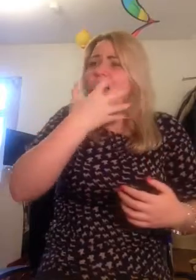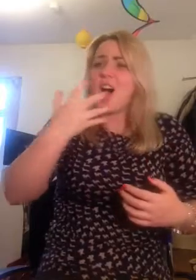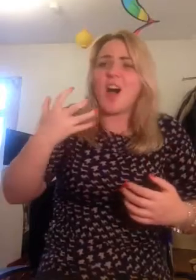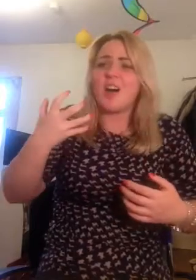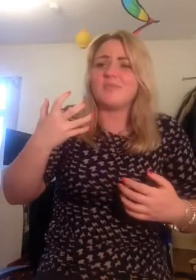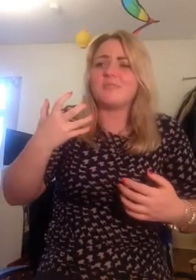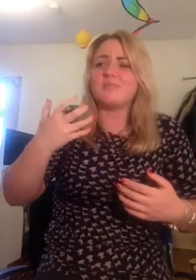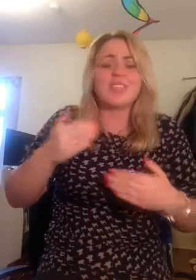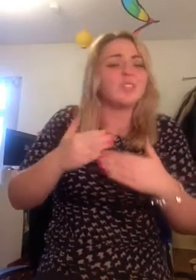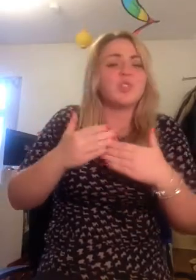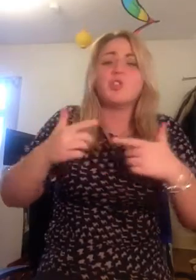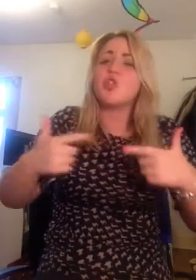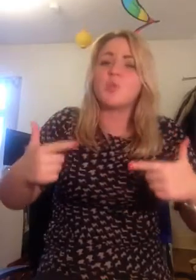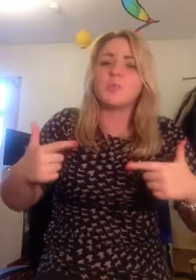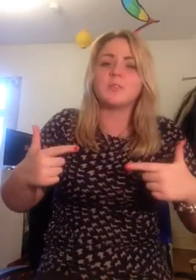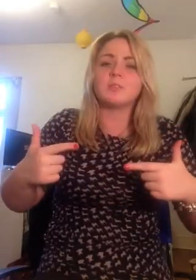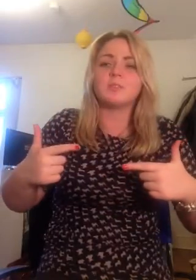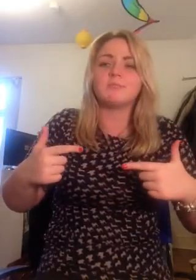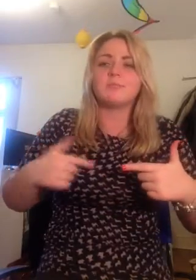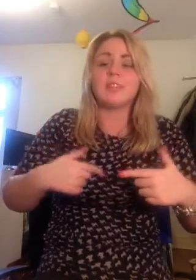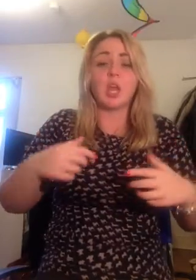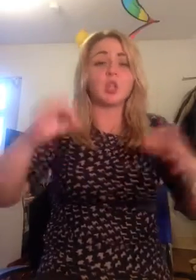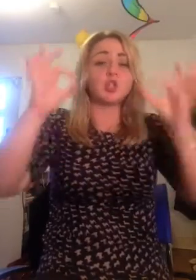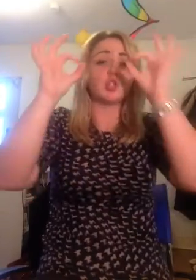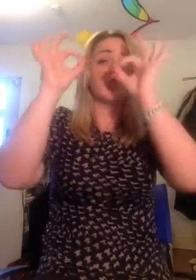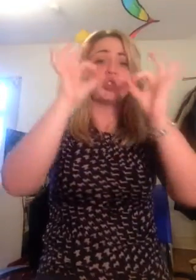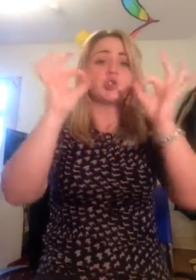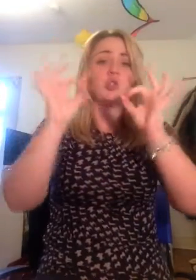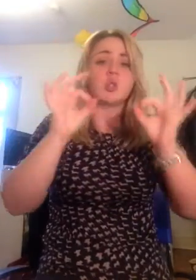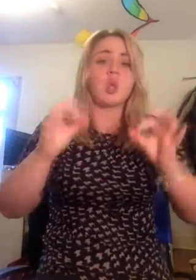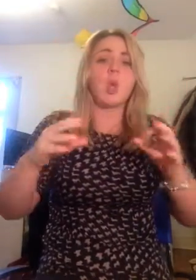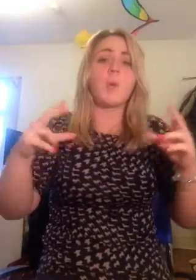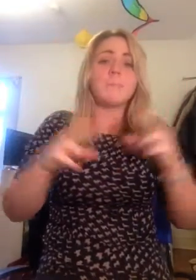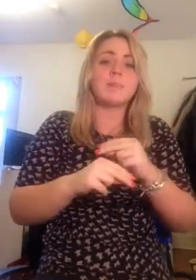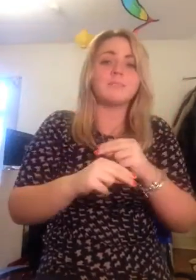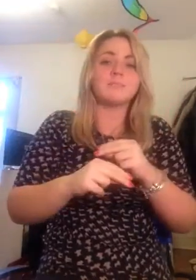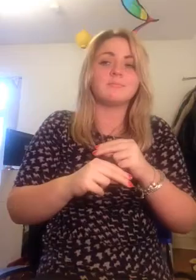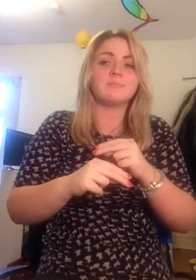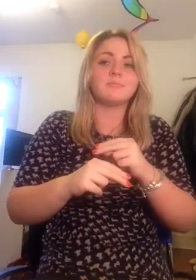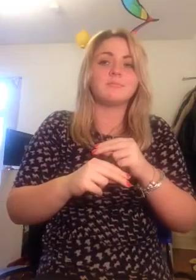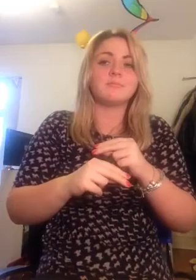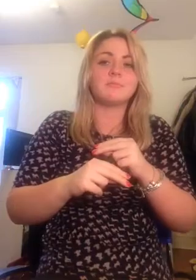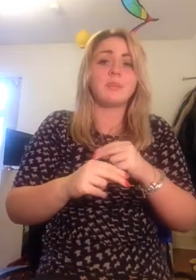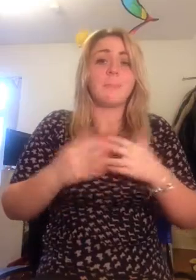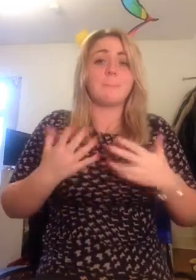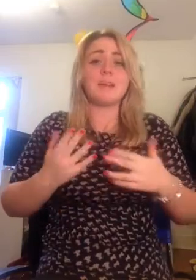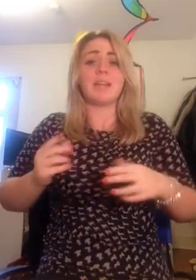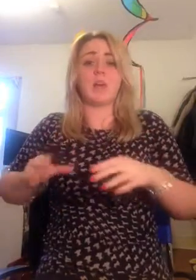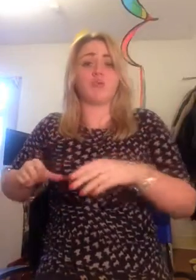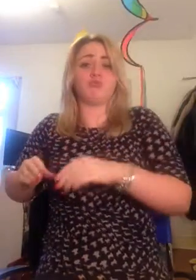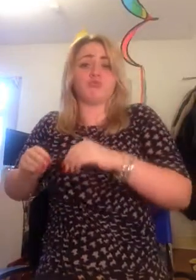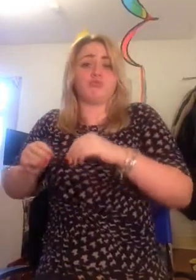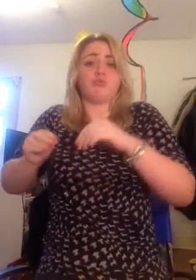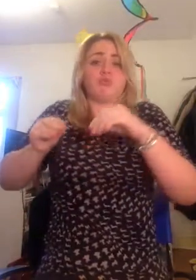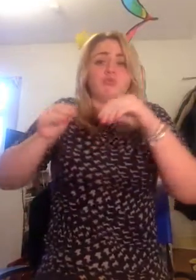much. And they were missing the snow. But now that they've come over, they're thinking, oh no, I don't miss the snow, I want the heat. So